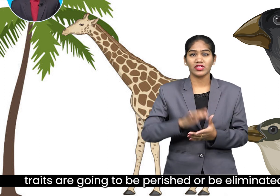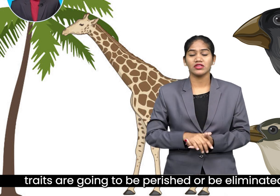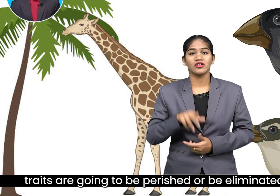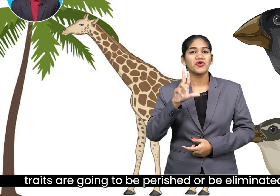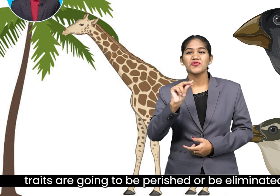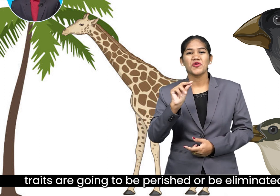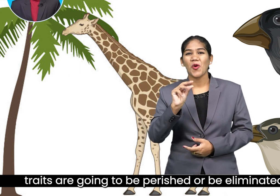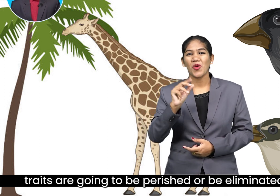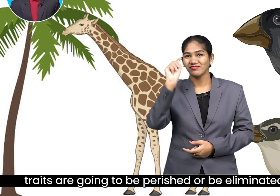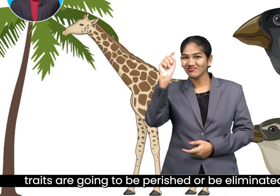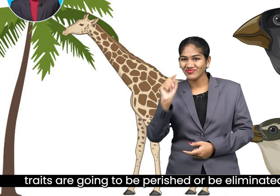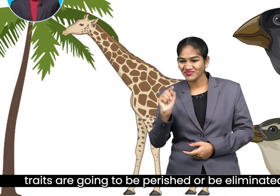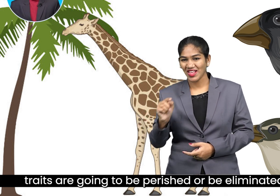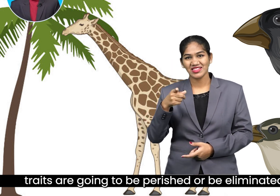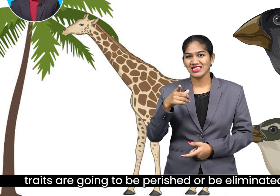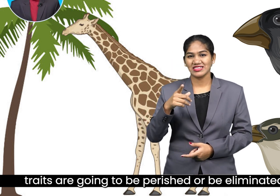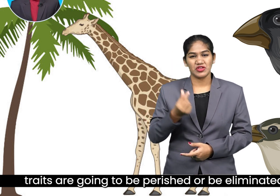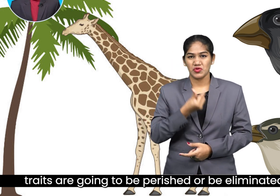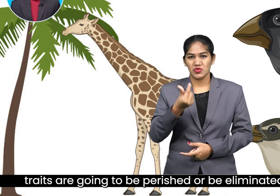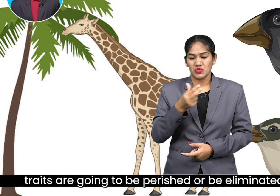are going to be perished